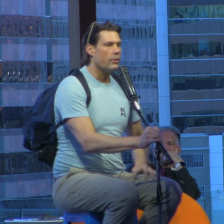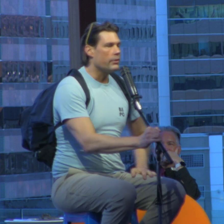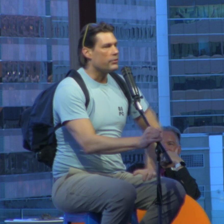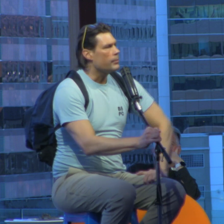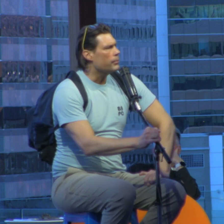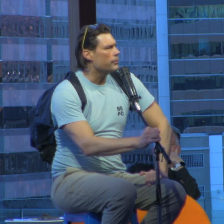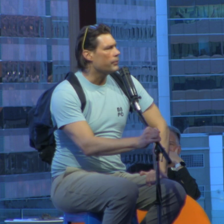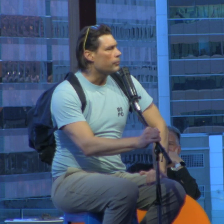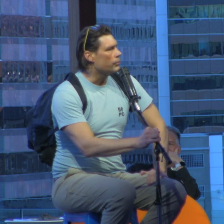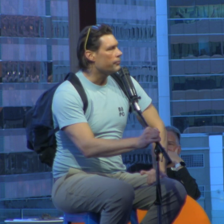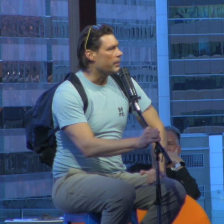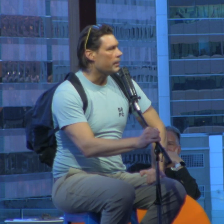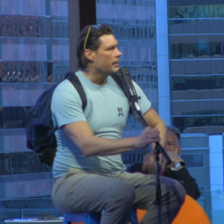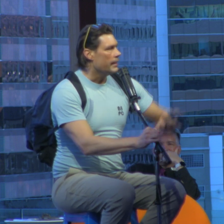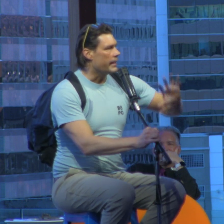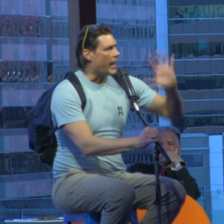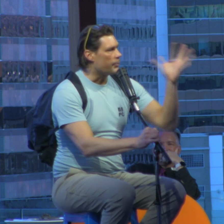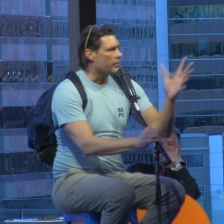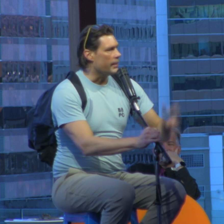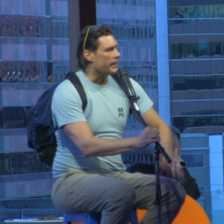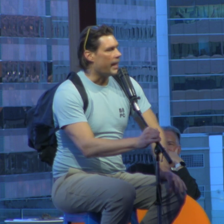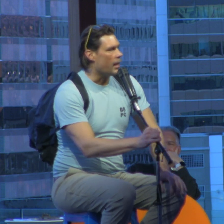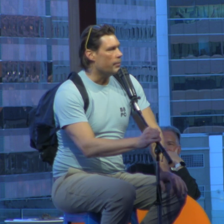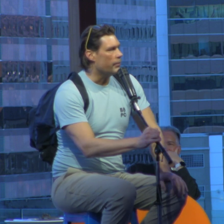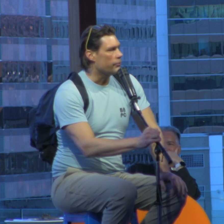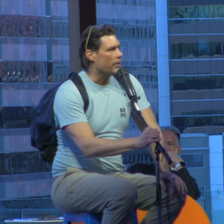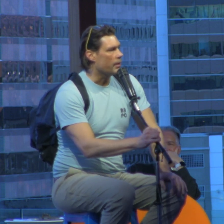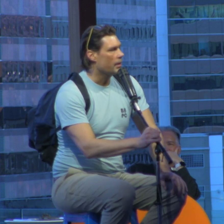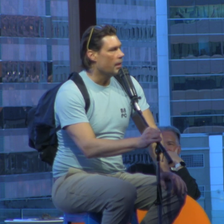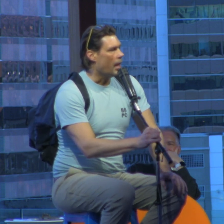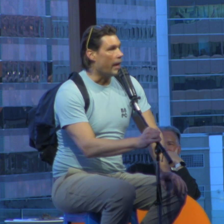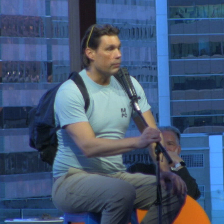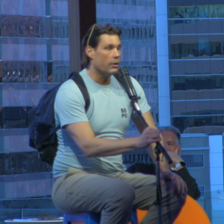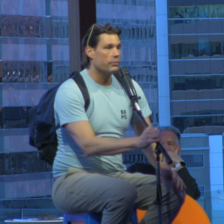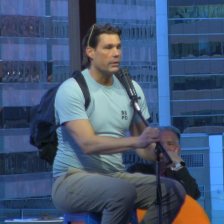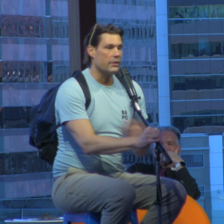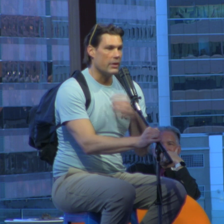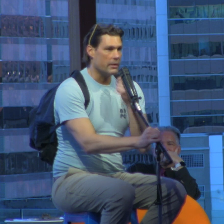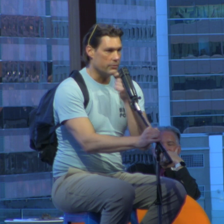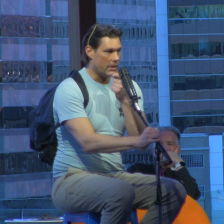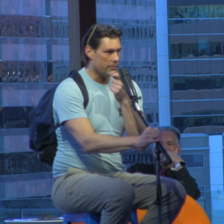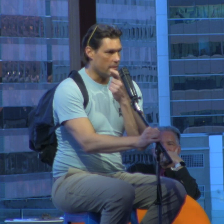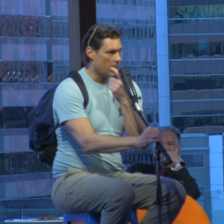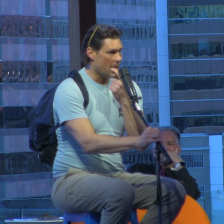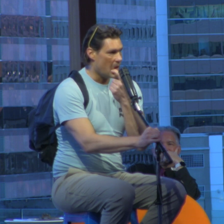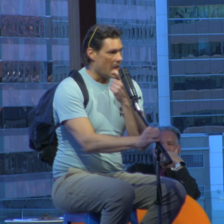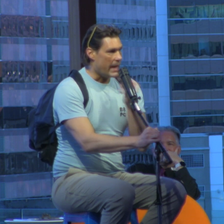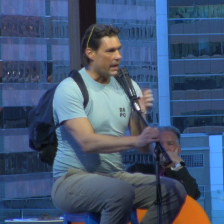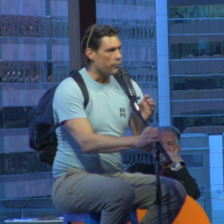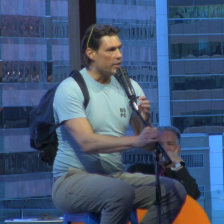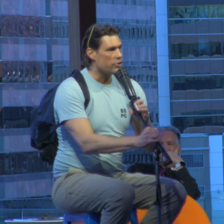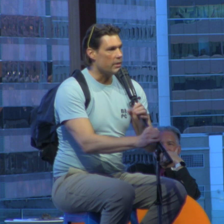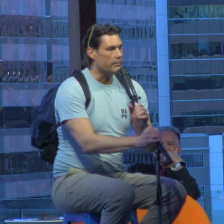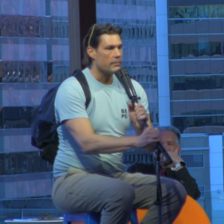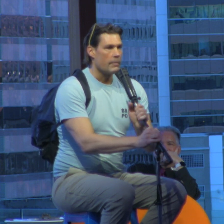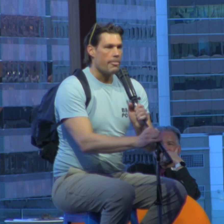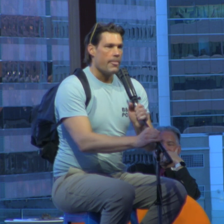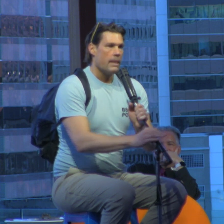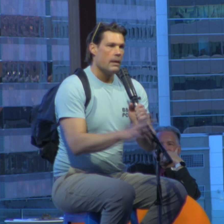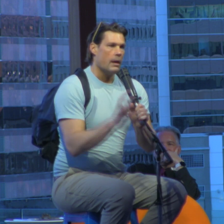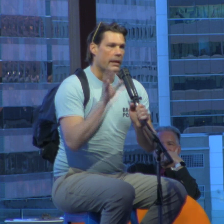As soon as all the timbers and the roofing encapsulate the cab of this truck, I run over and I check on the driver. And I reach